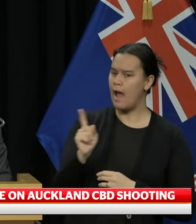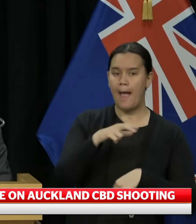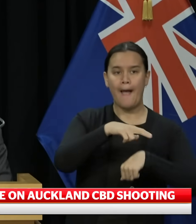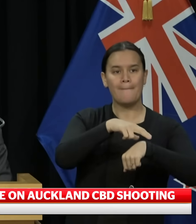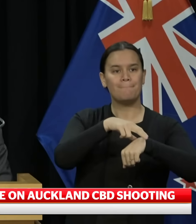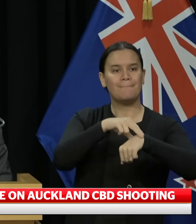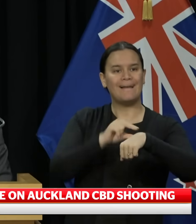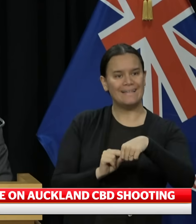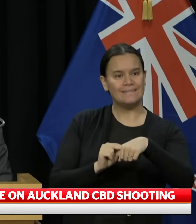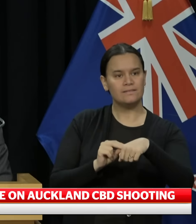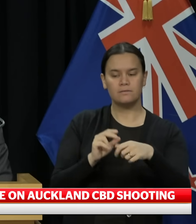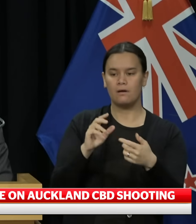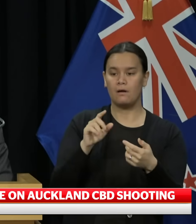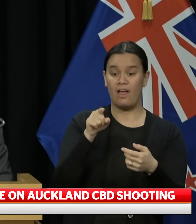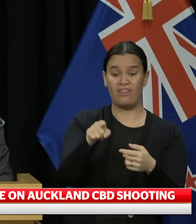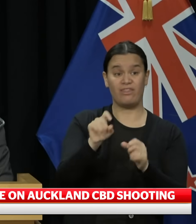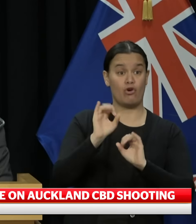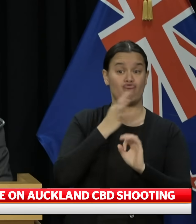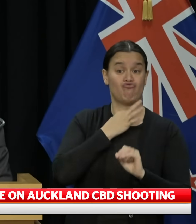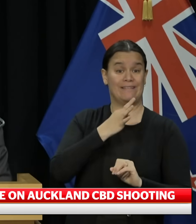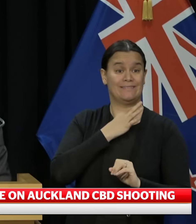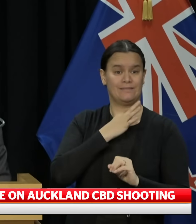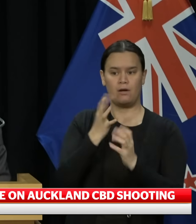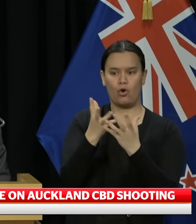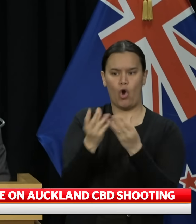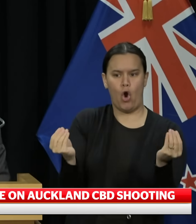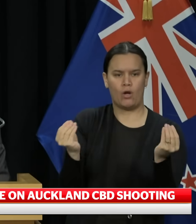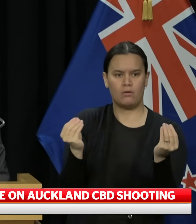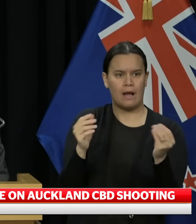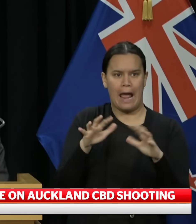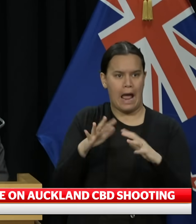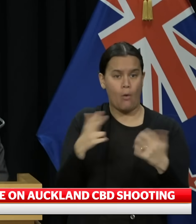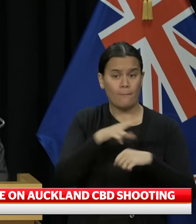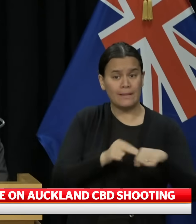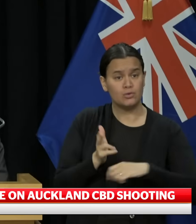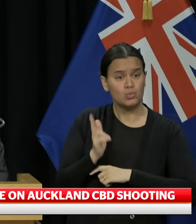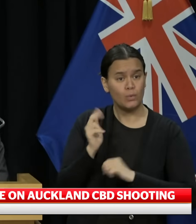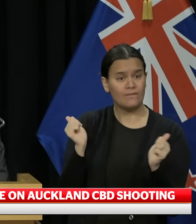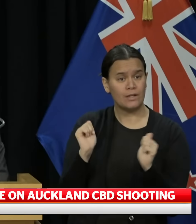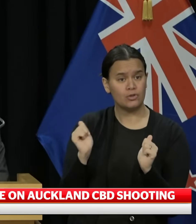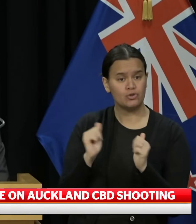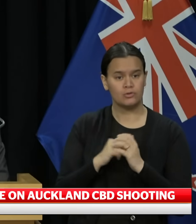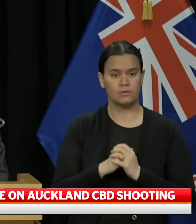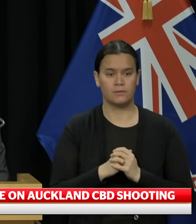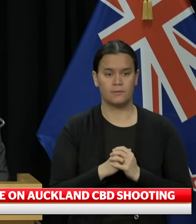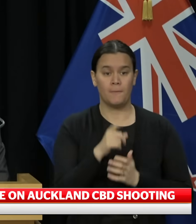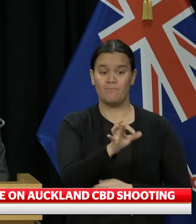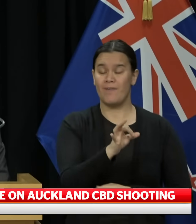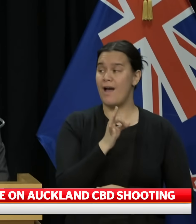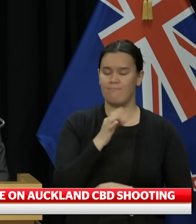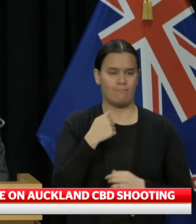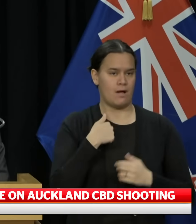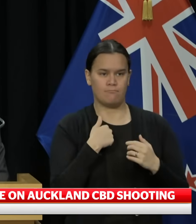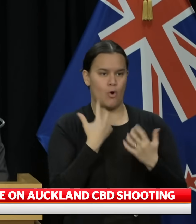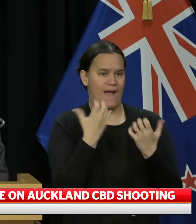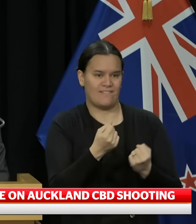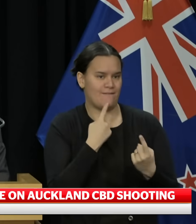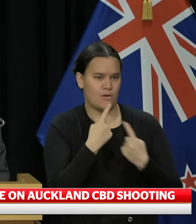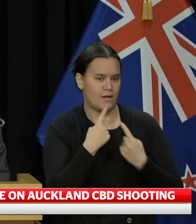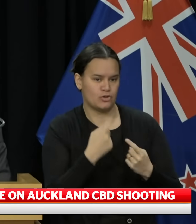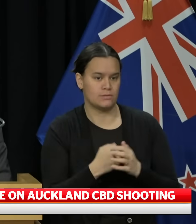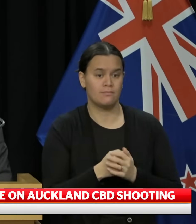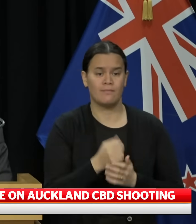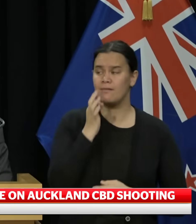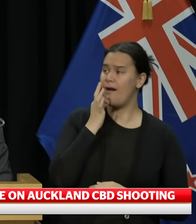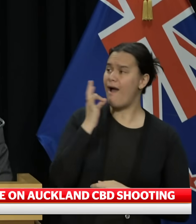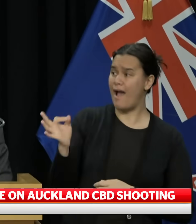the police kill the offender? I do not have that information. Was the offender wearing an ankle bracelet, and if so, how were